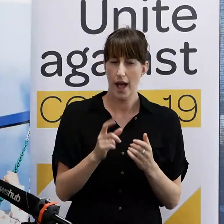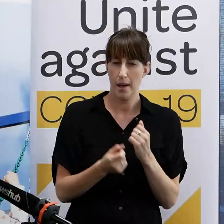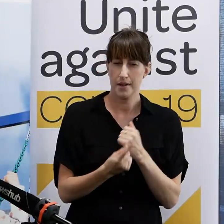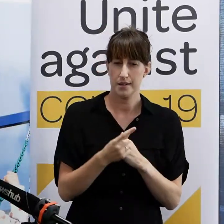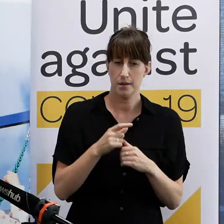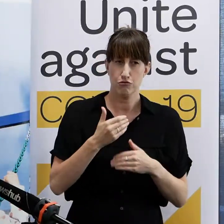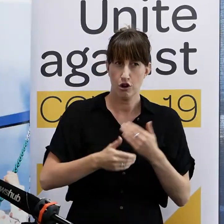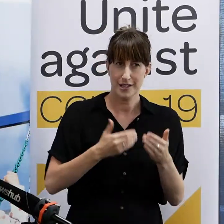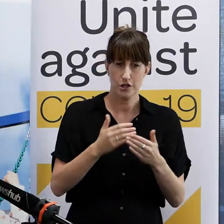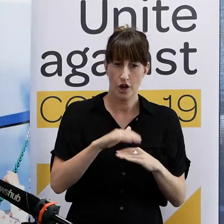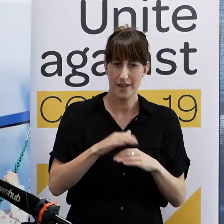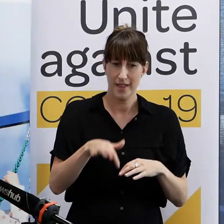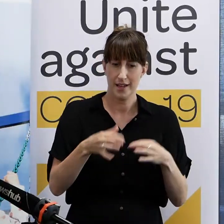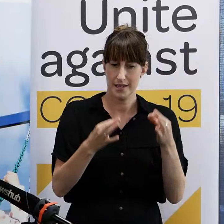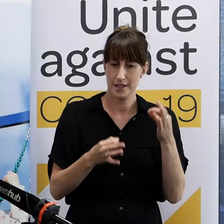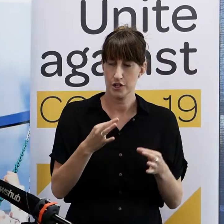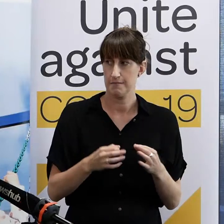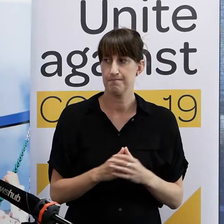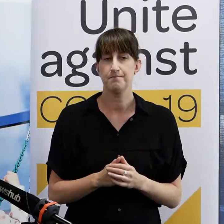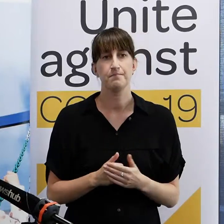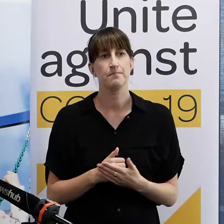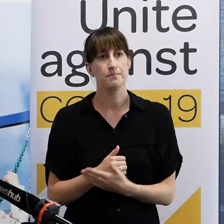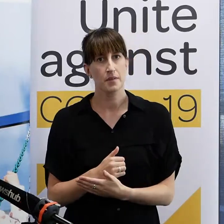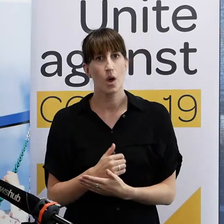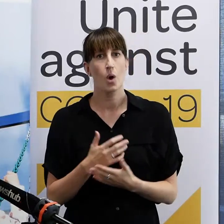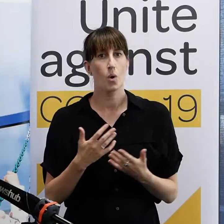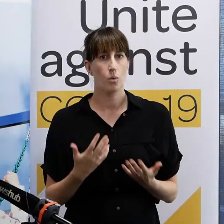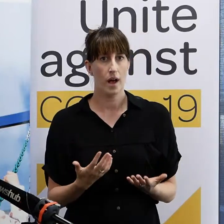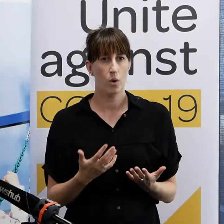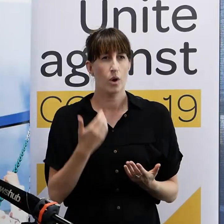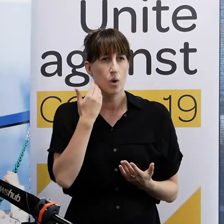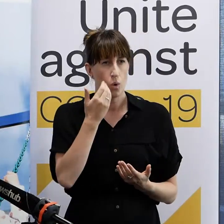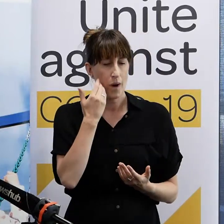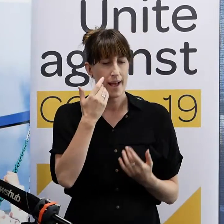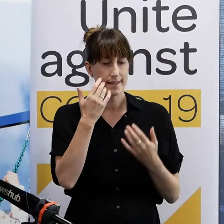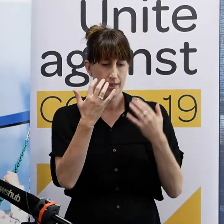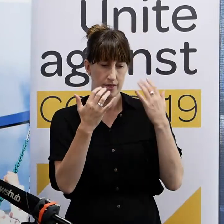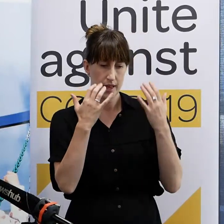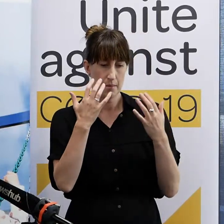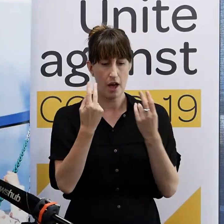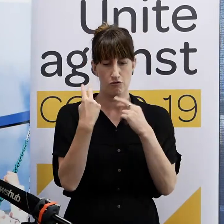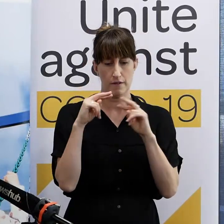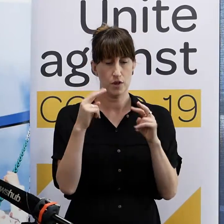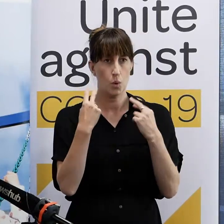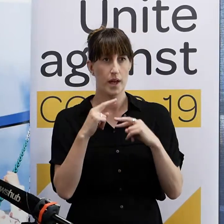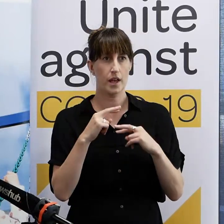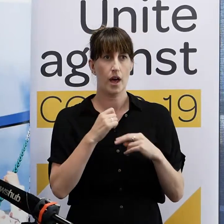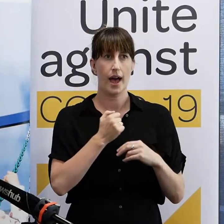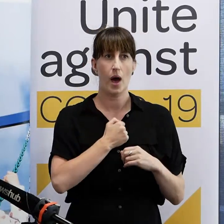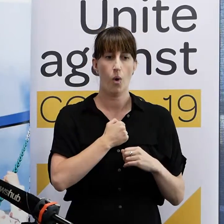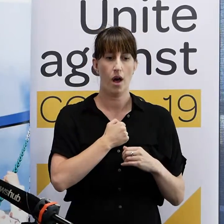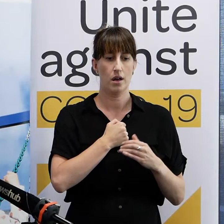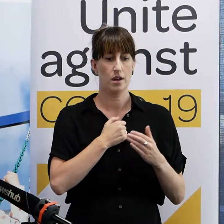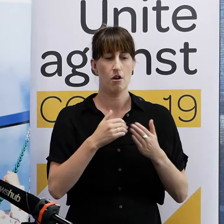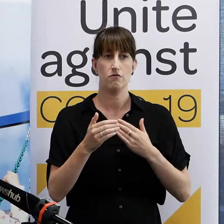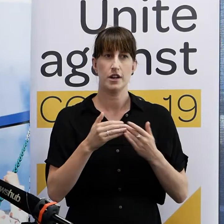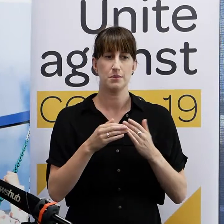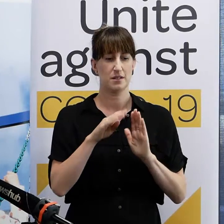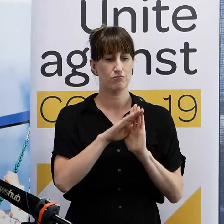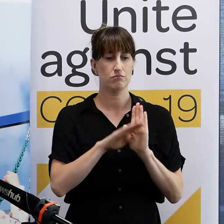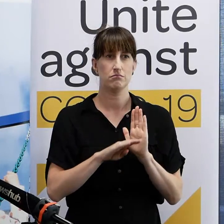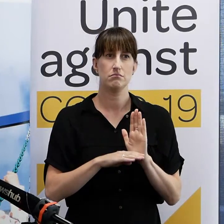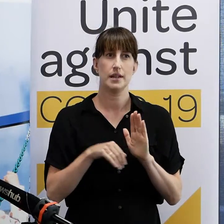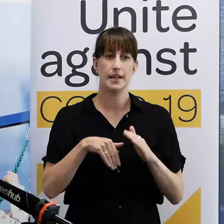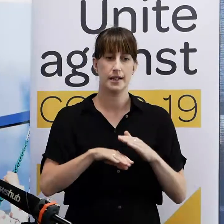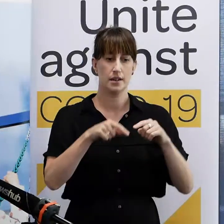we're constantly looking at exactly at the arrangements in managed isolation. Most recently, we thought about this when we had the